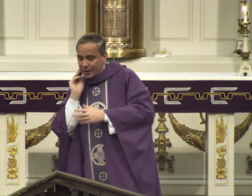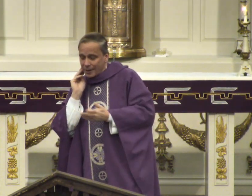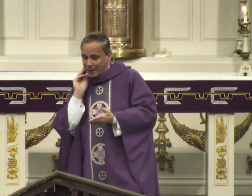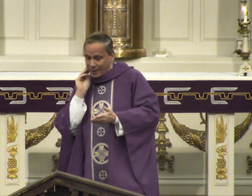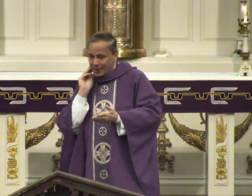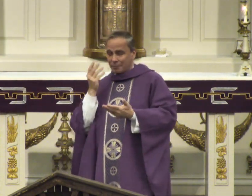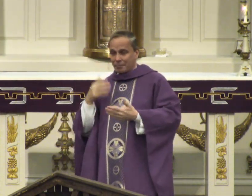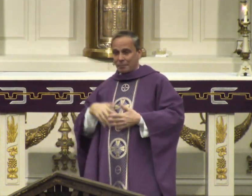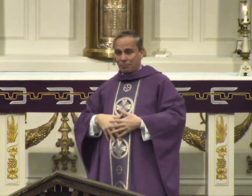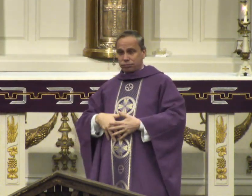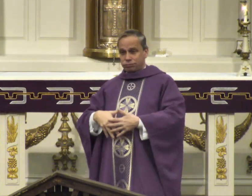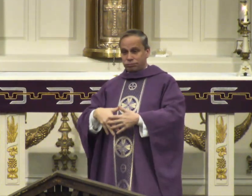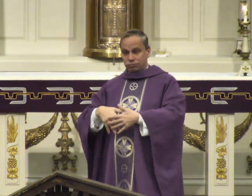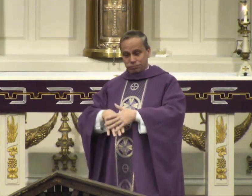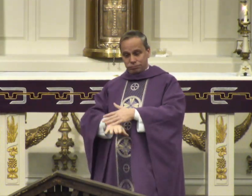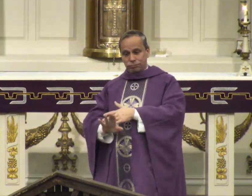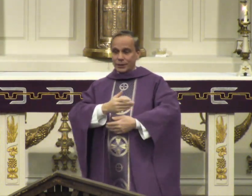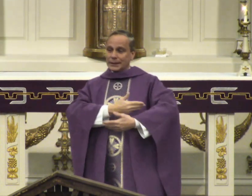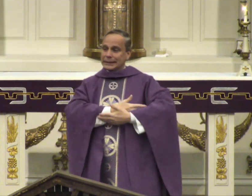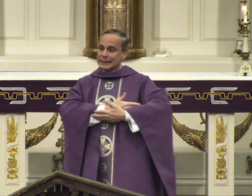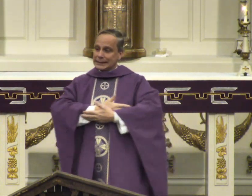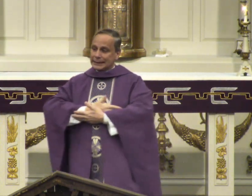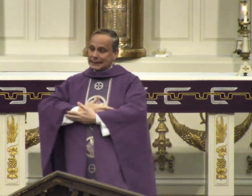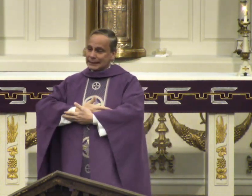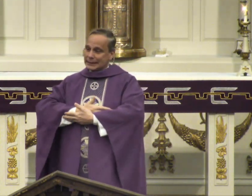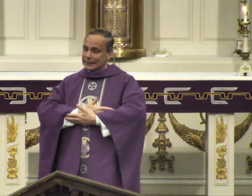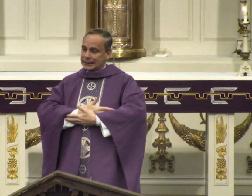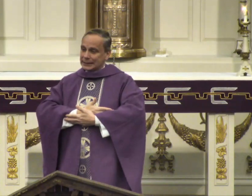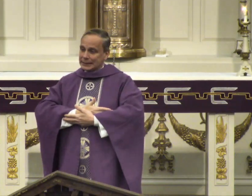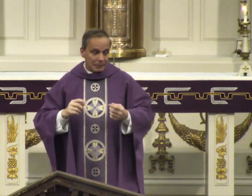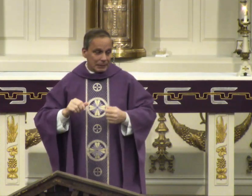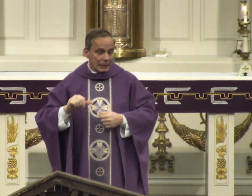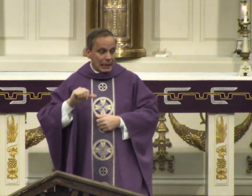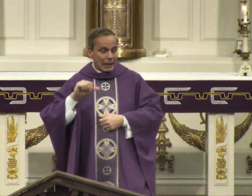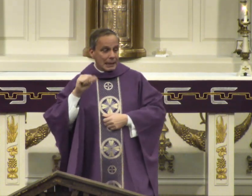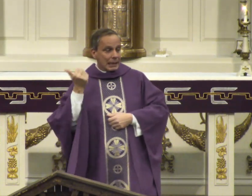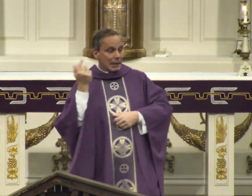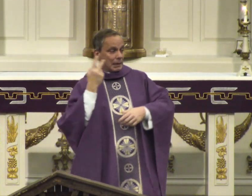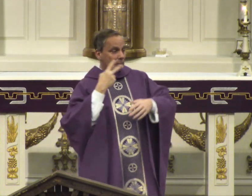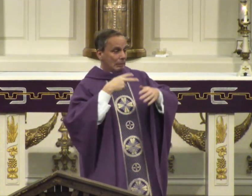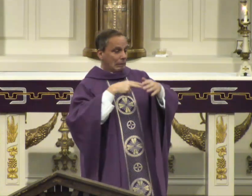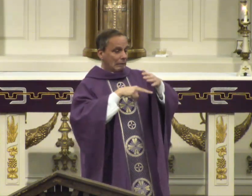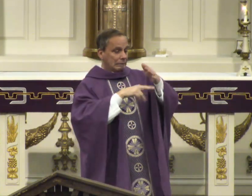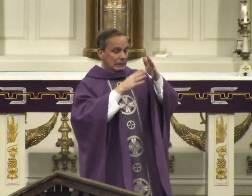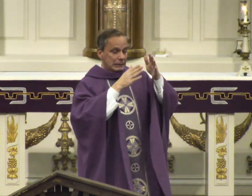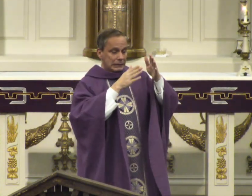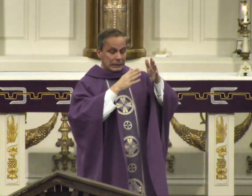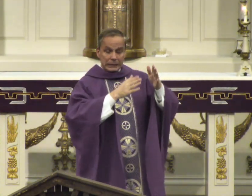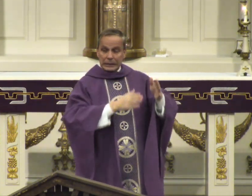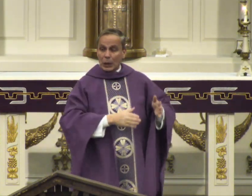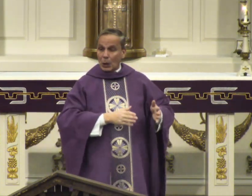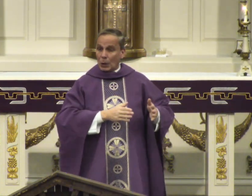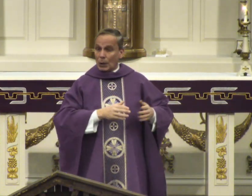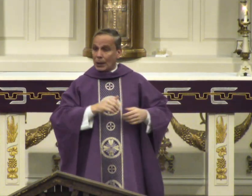in the first Christmas when the Virgin Mary gave birth to Jesus.